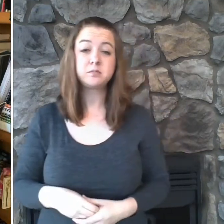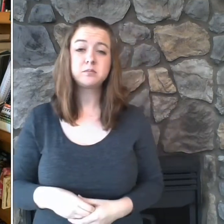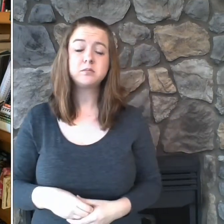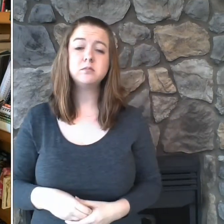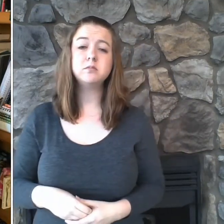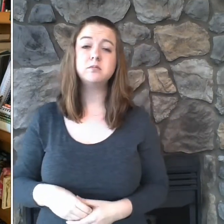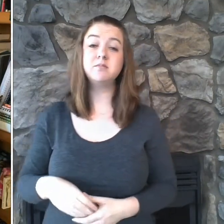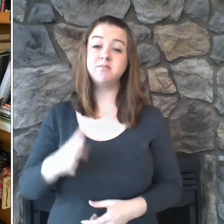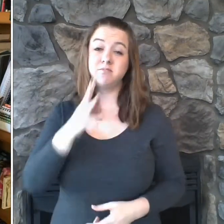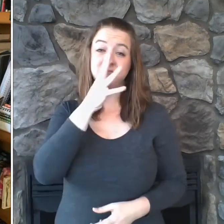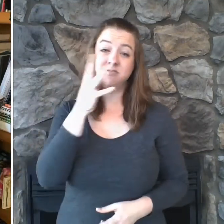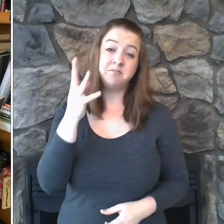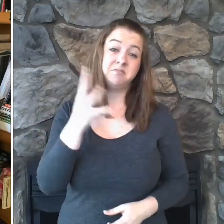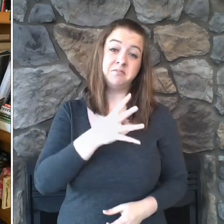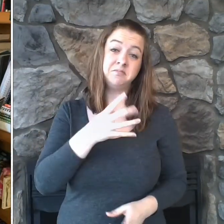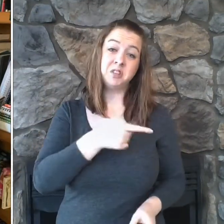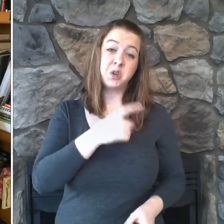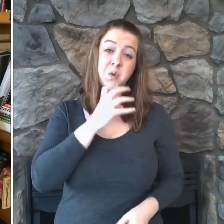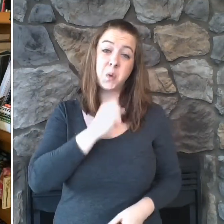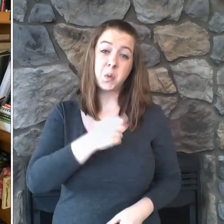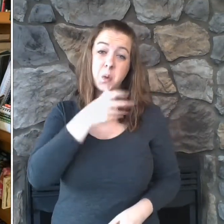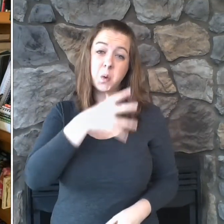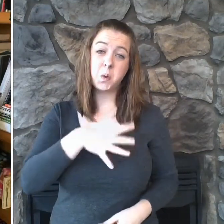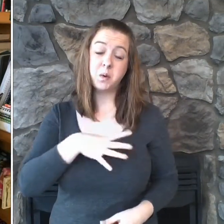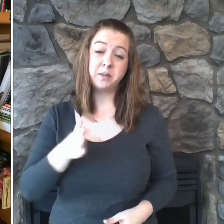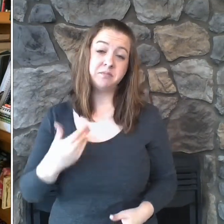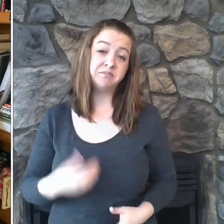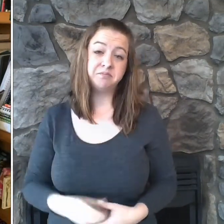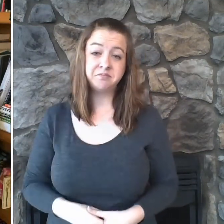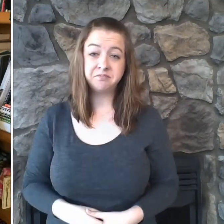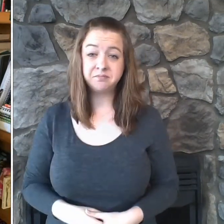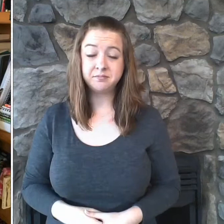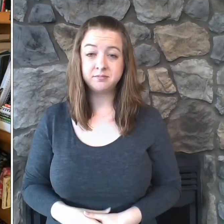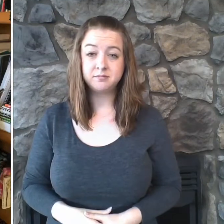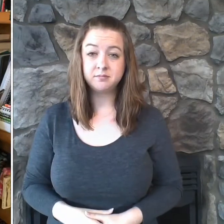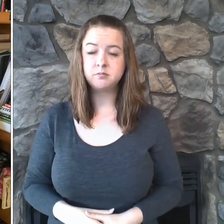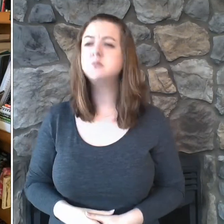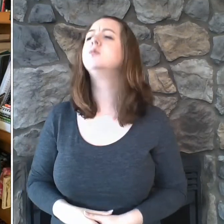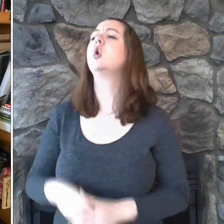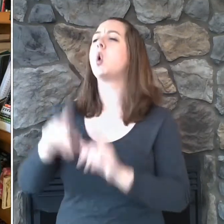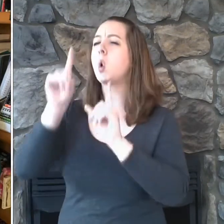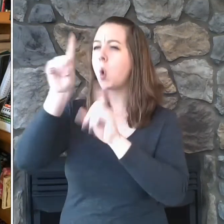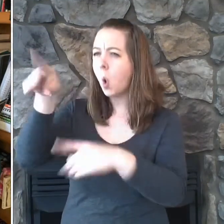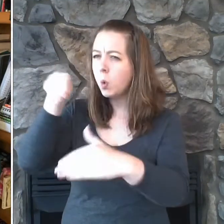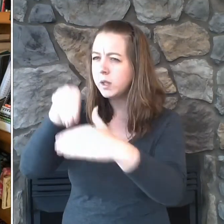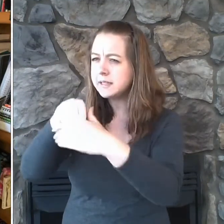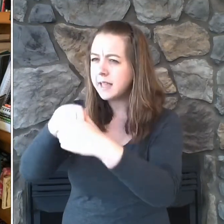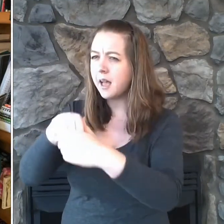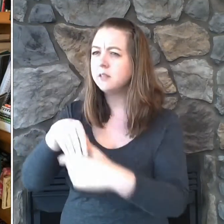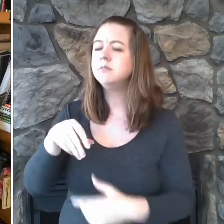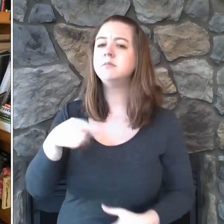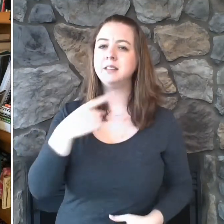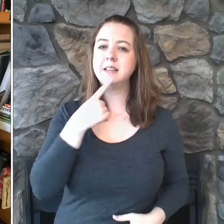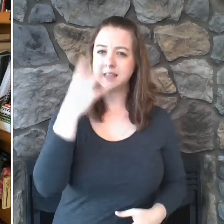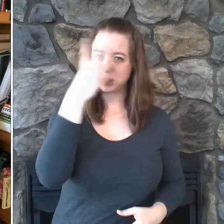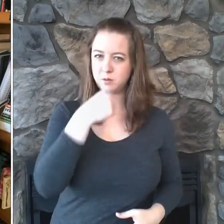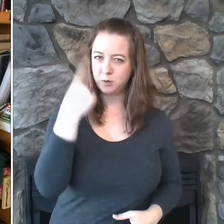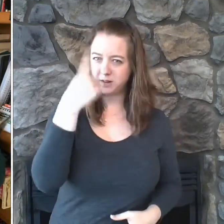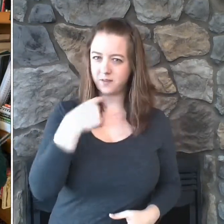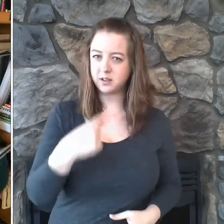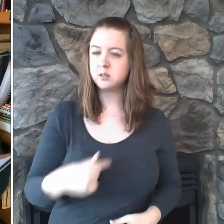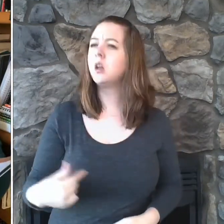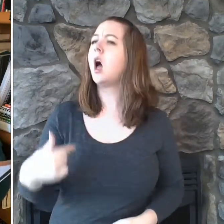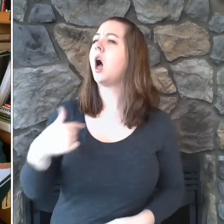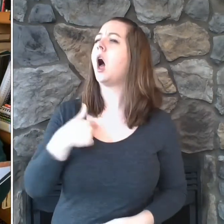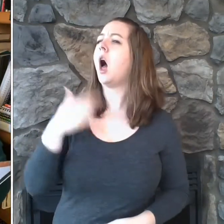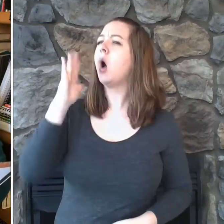name, paid no attention to what the old woman said. "Go inside," he said to Pretty Face. "I will go